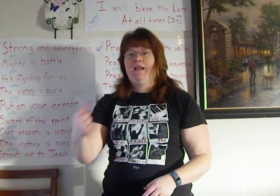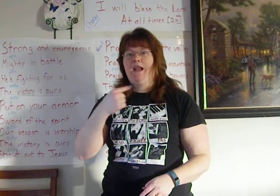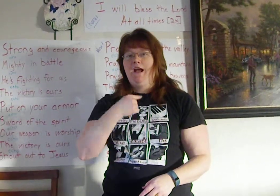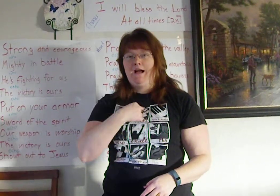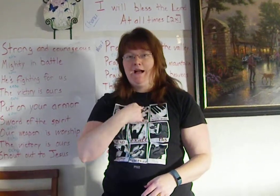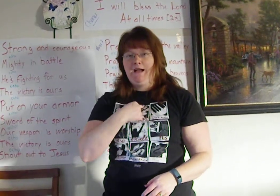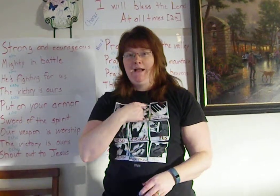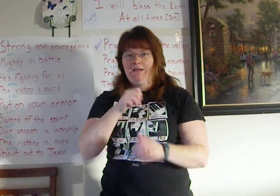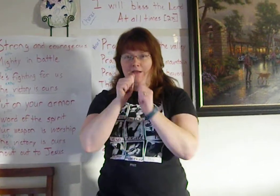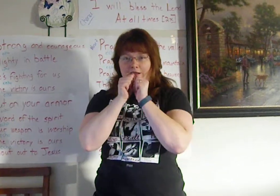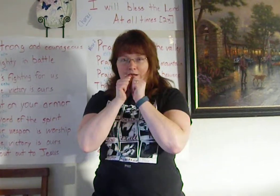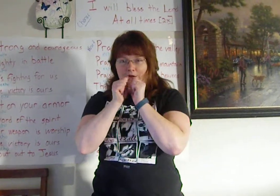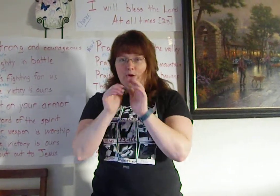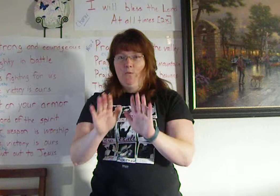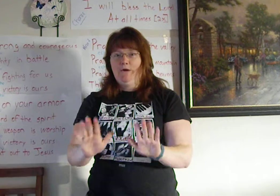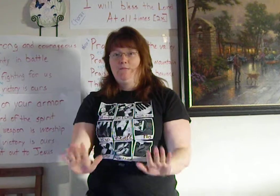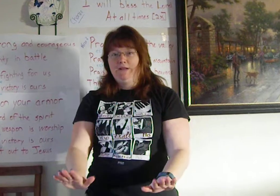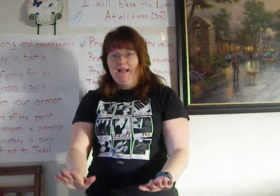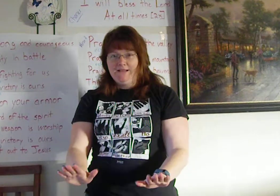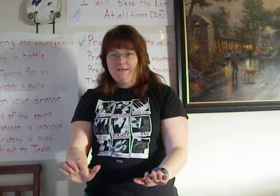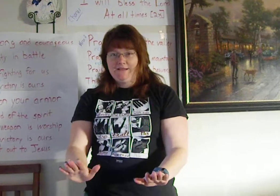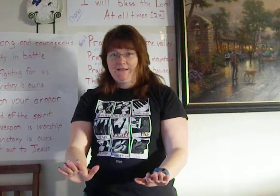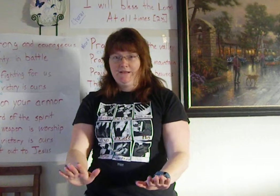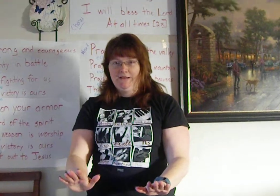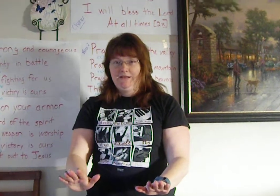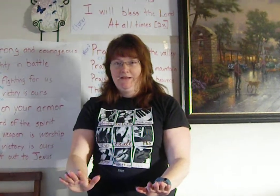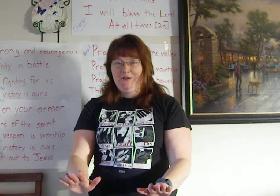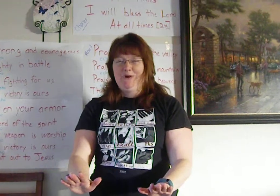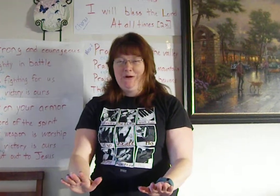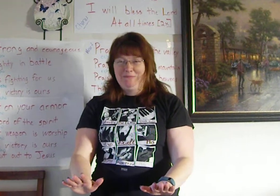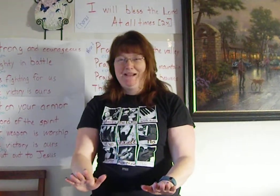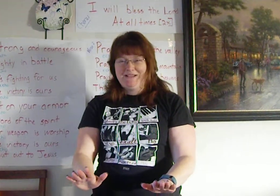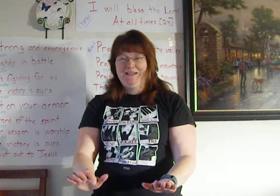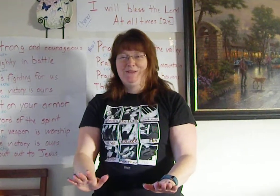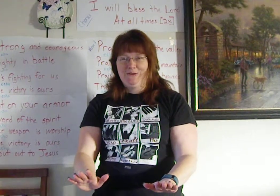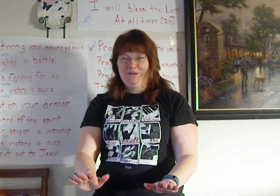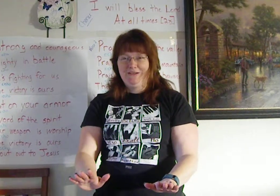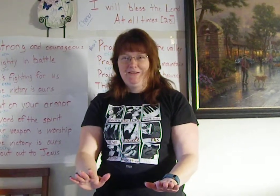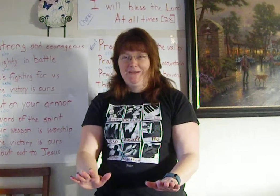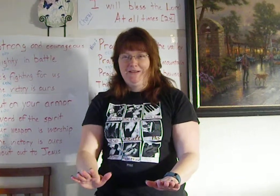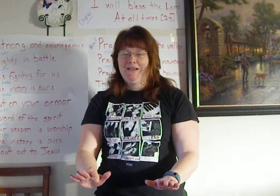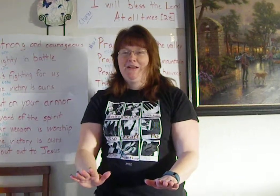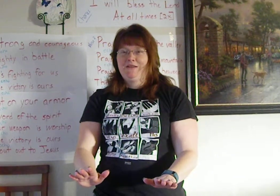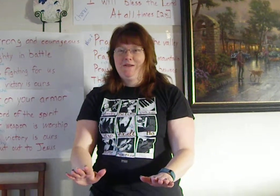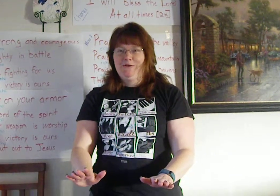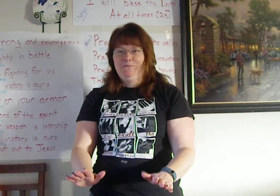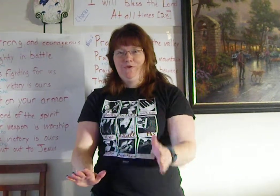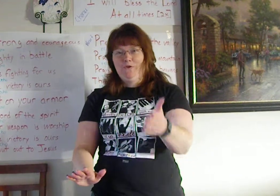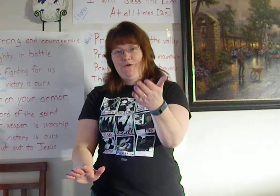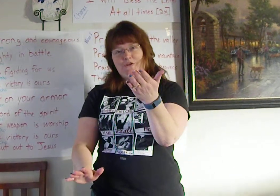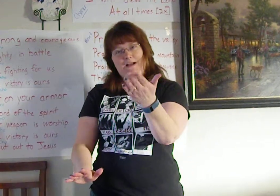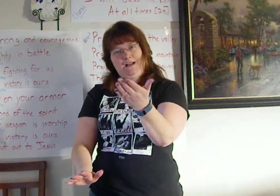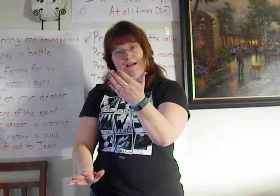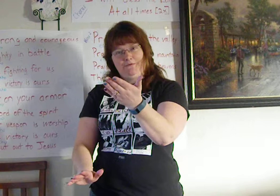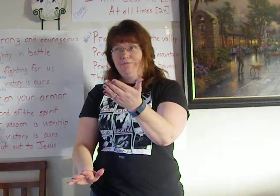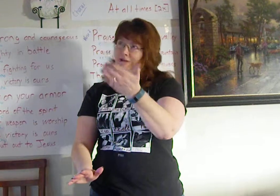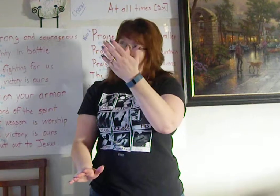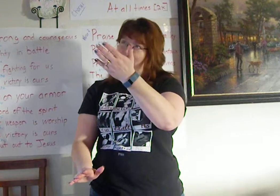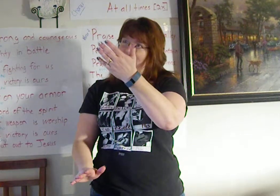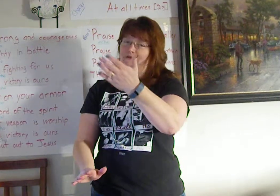again. I will bless. Who are we blessing? The Lord. So you hold your hand out like you're facing